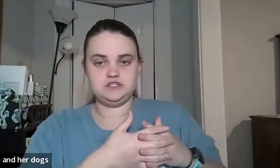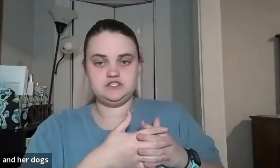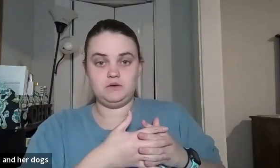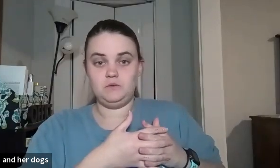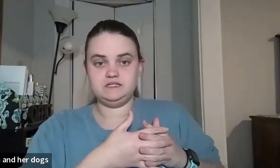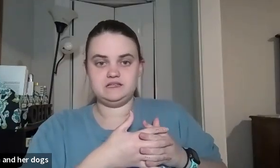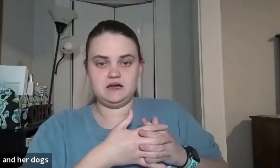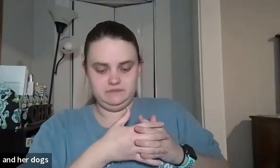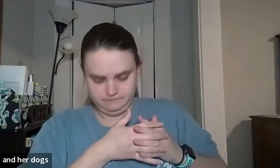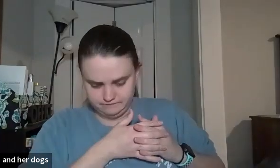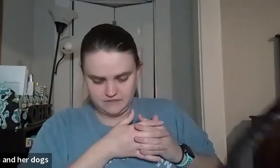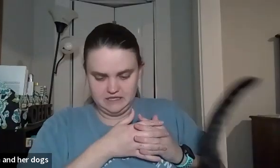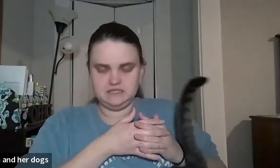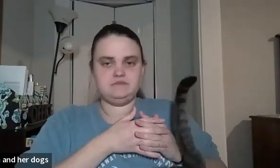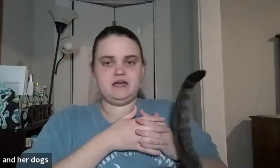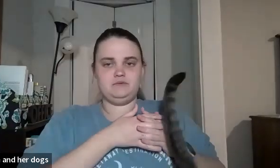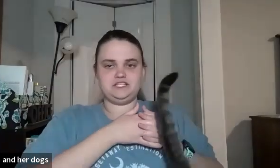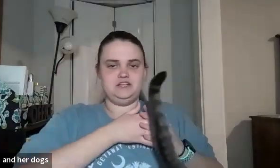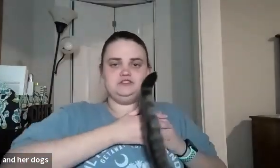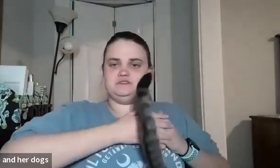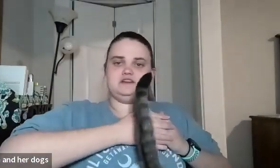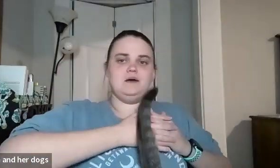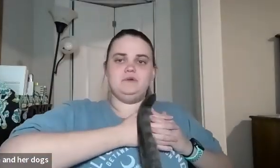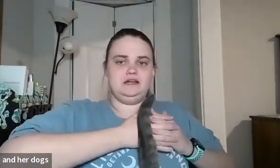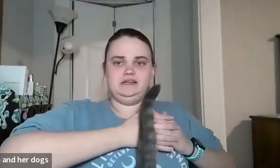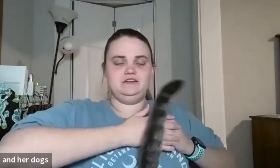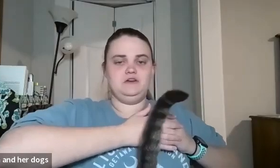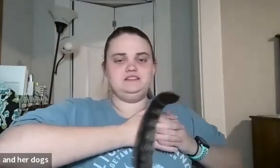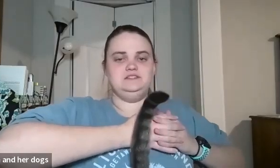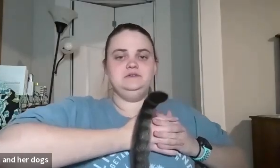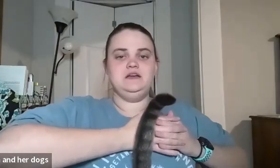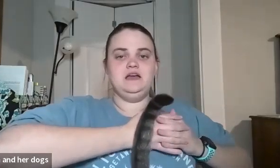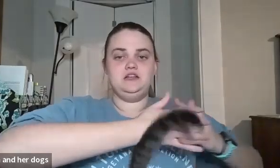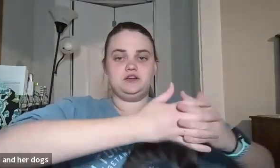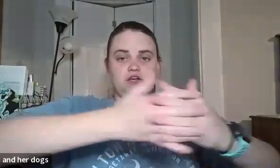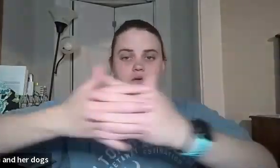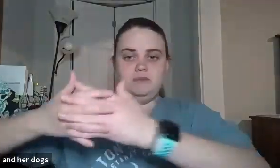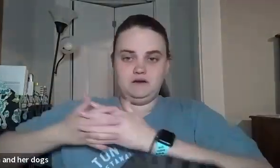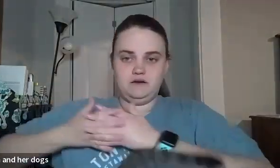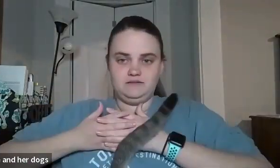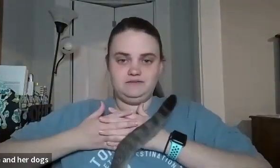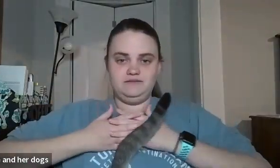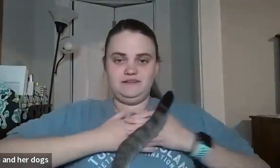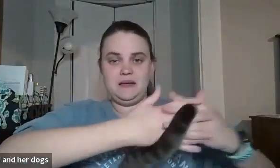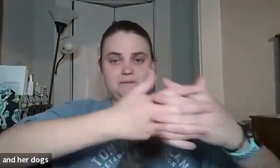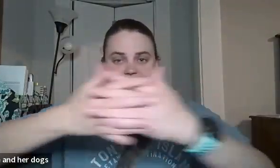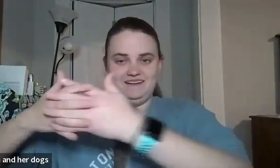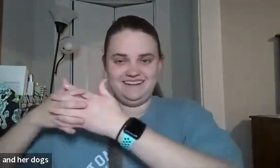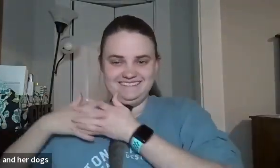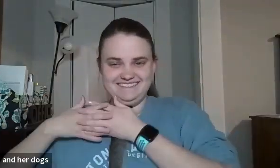start on one side. It doesn't matter which. I knew she was going to come when I needed her not to. And you're going to go America. America.